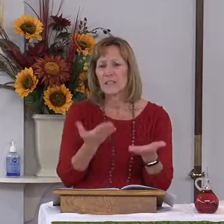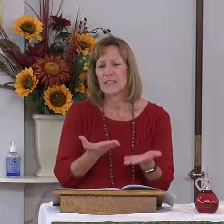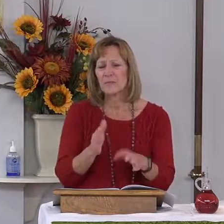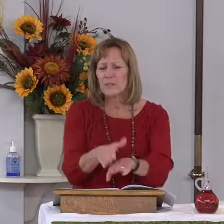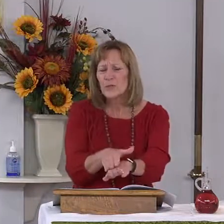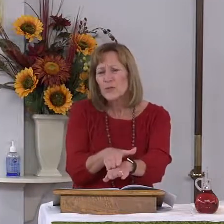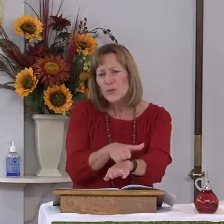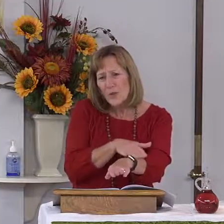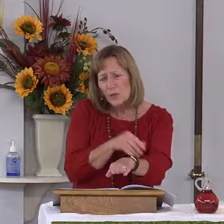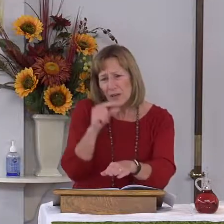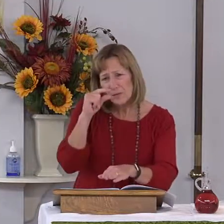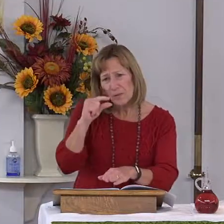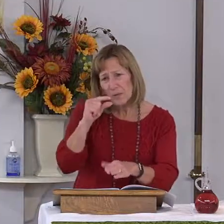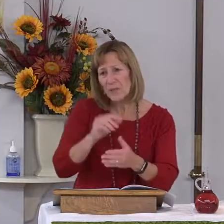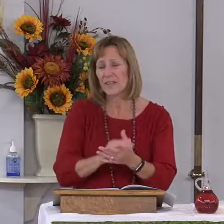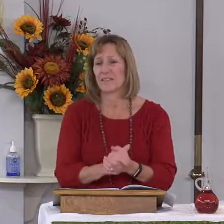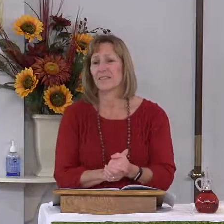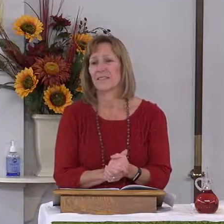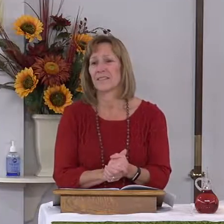down just a little bit.